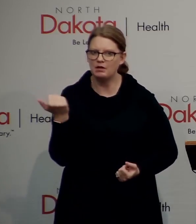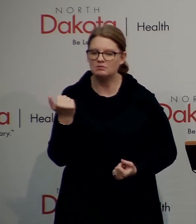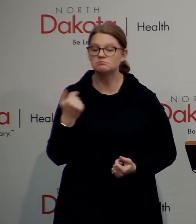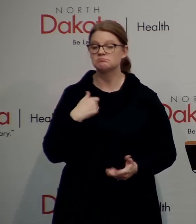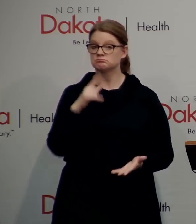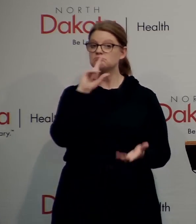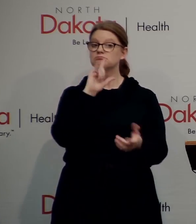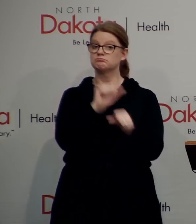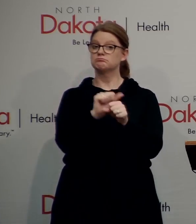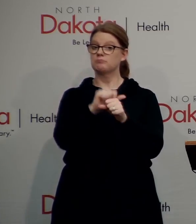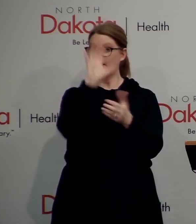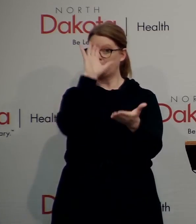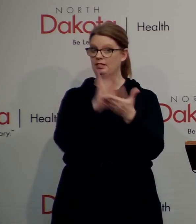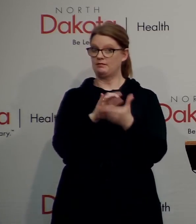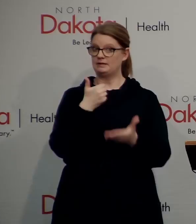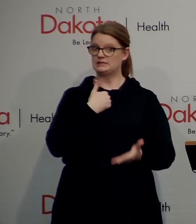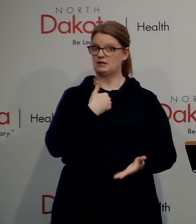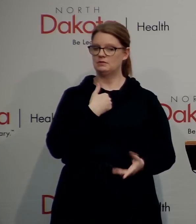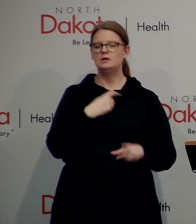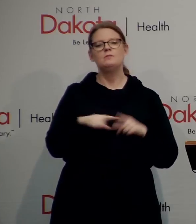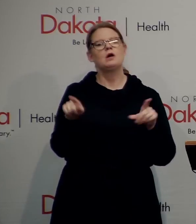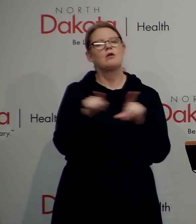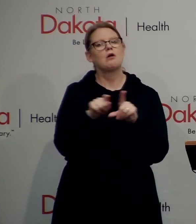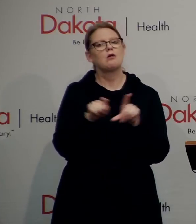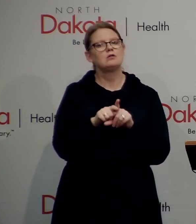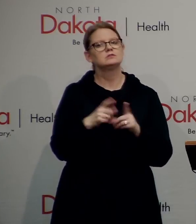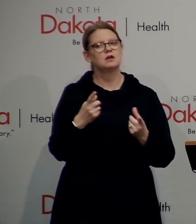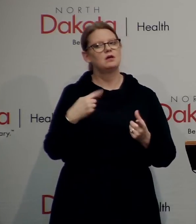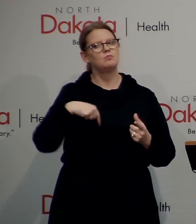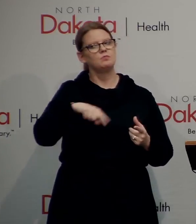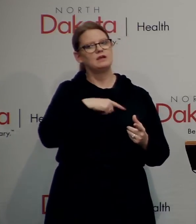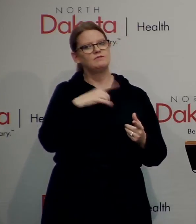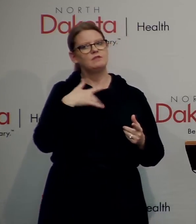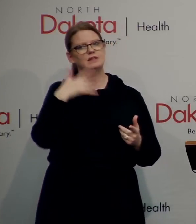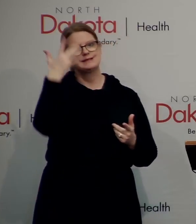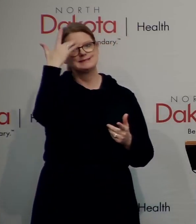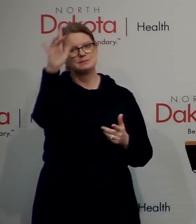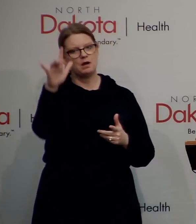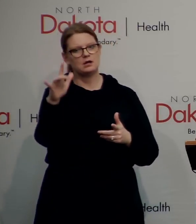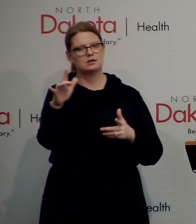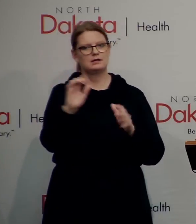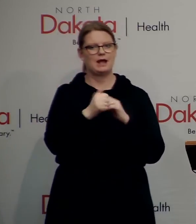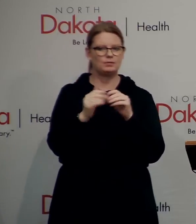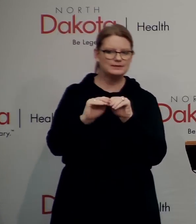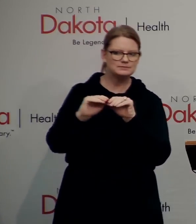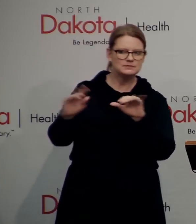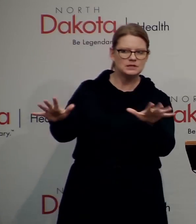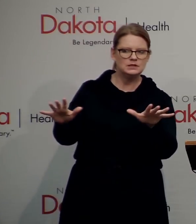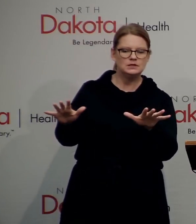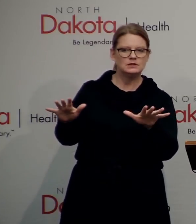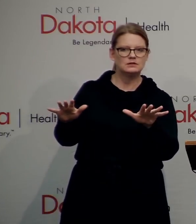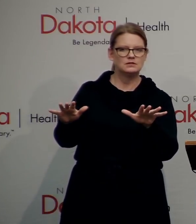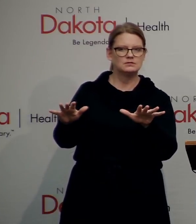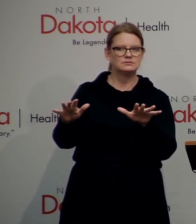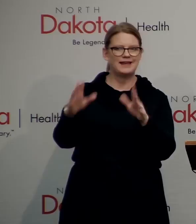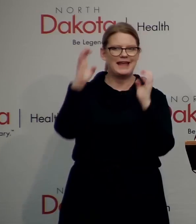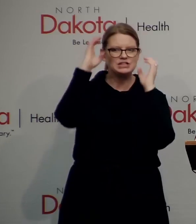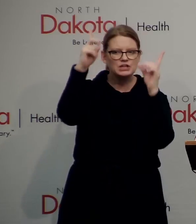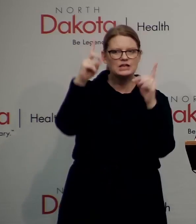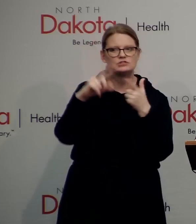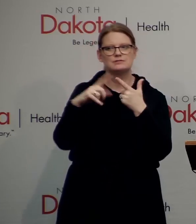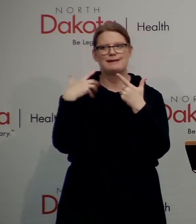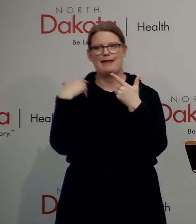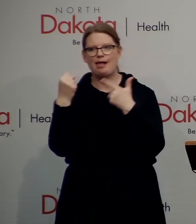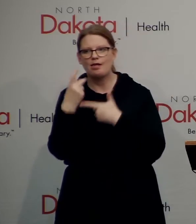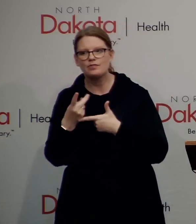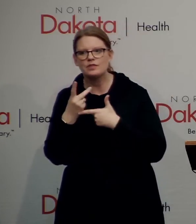also have an opportunity to come out of it smarter in terms of how we think about delivery of education, how do we think about delivery of healthcare, how do we think